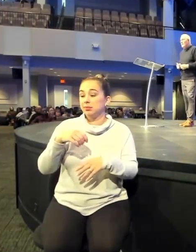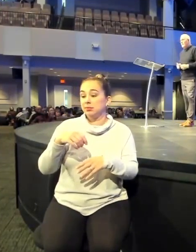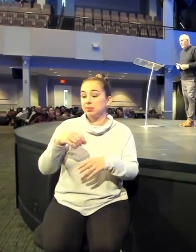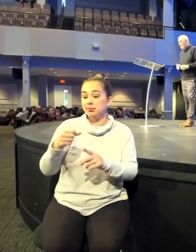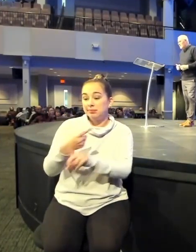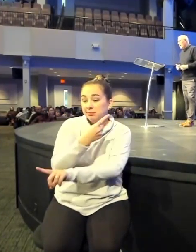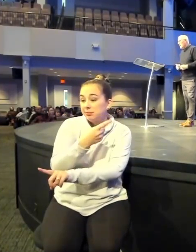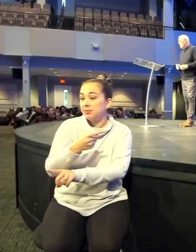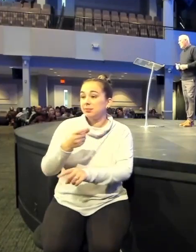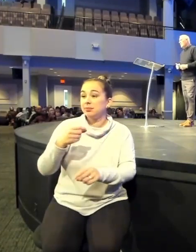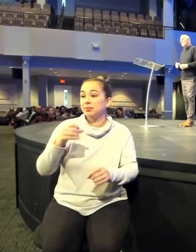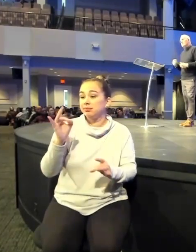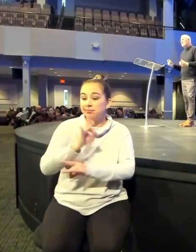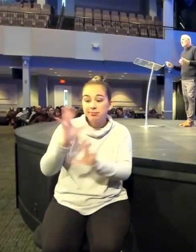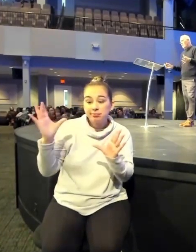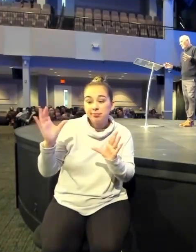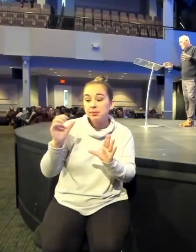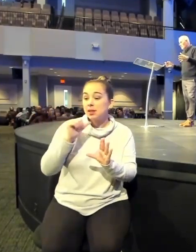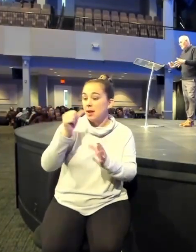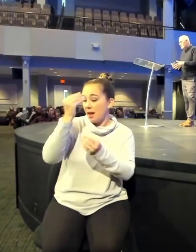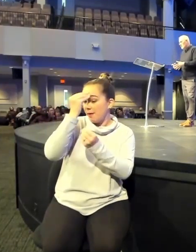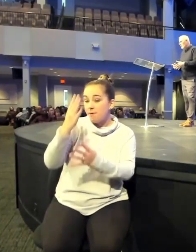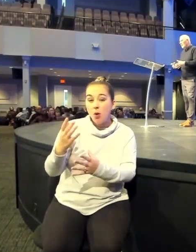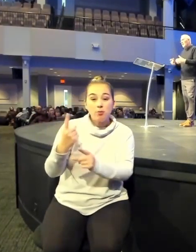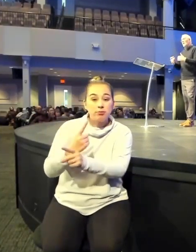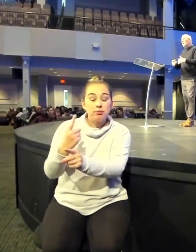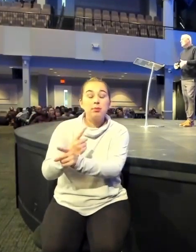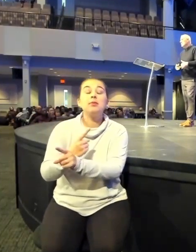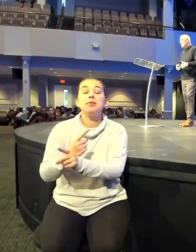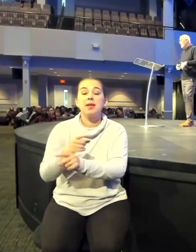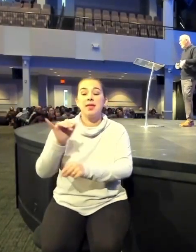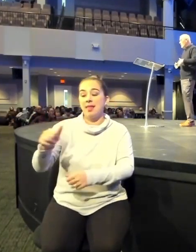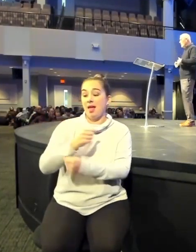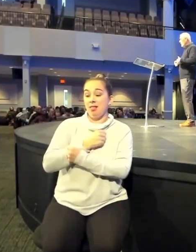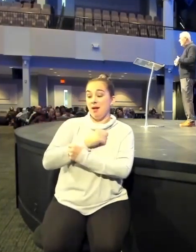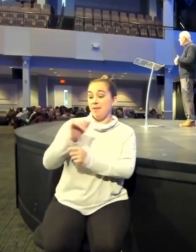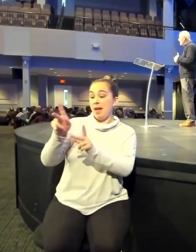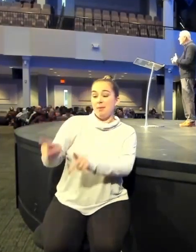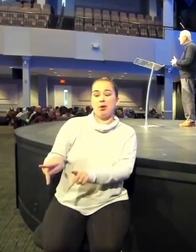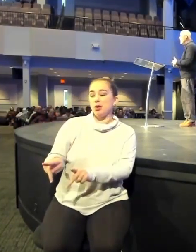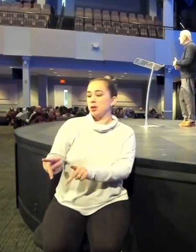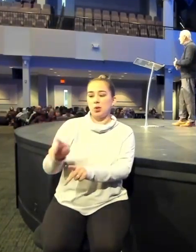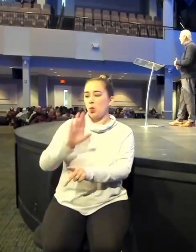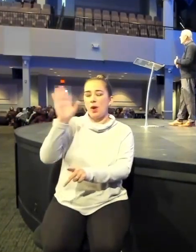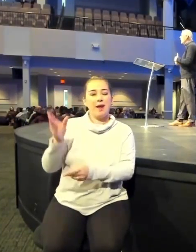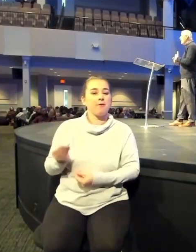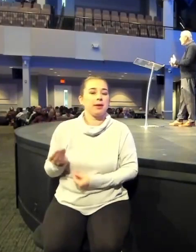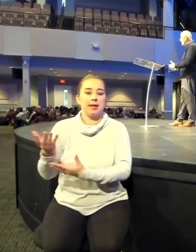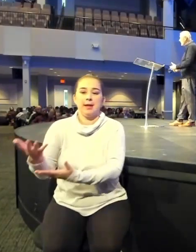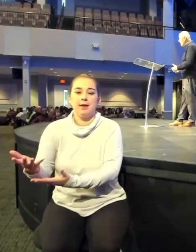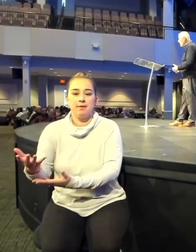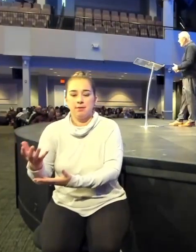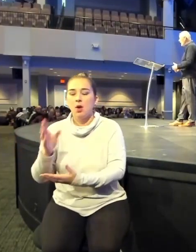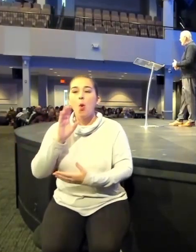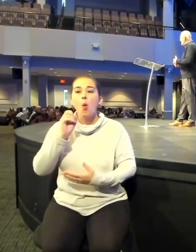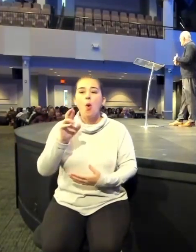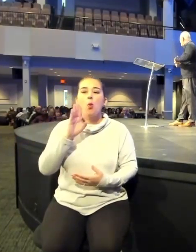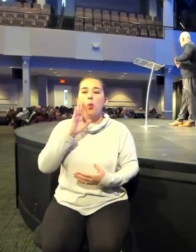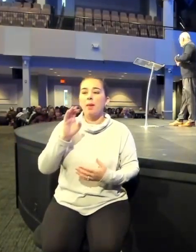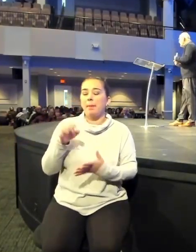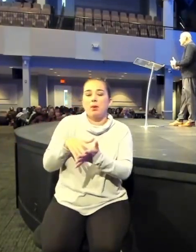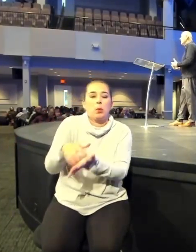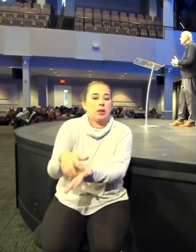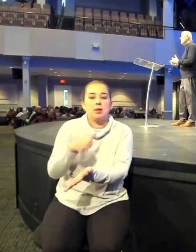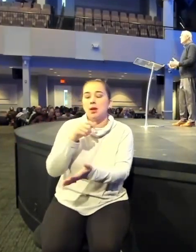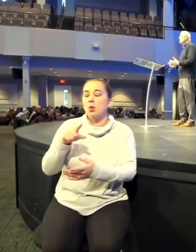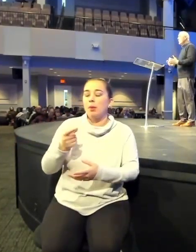poisoned, if your thoughts about other people are misinformed or twisted, love is never going to flow from you or never flow well from you and never